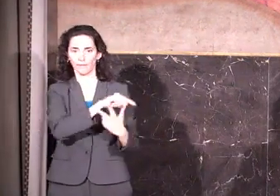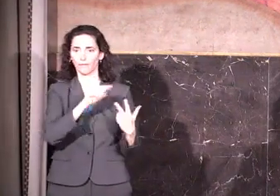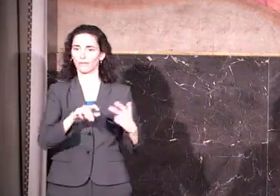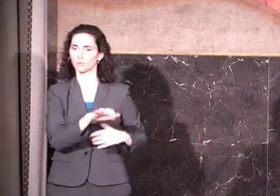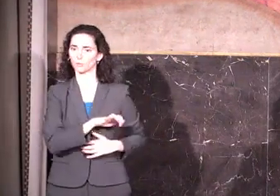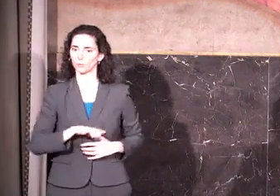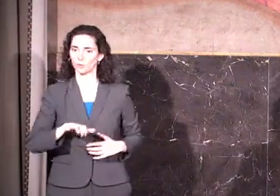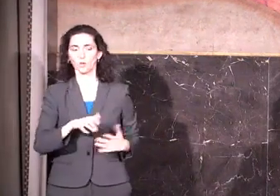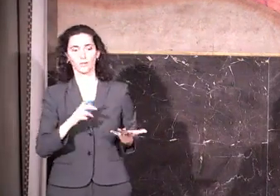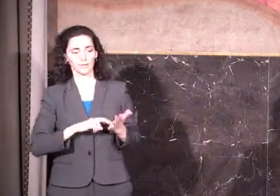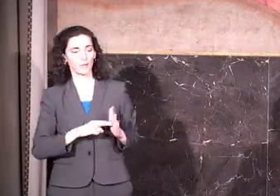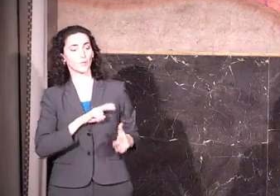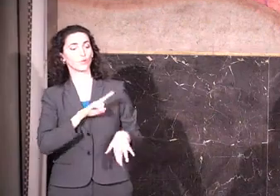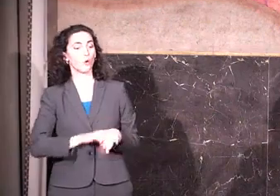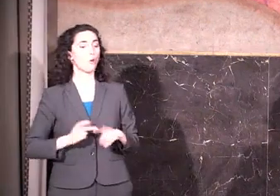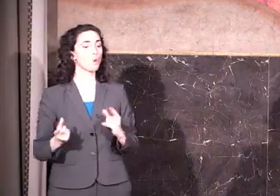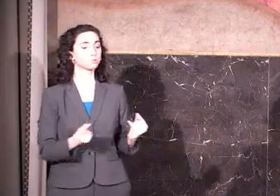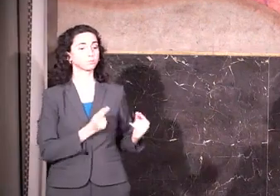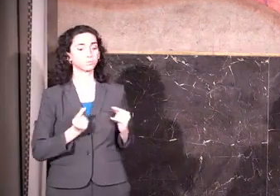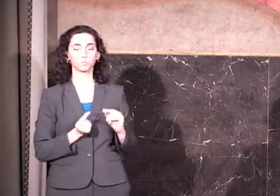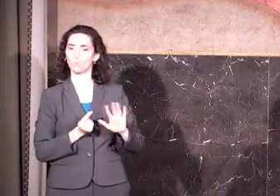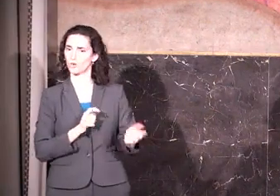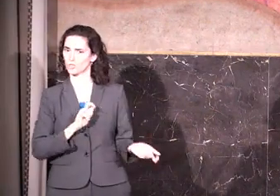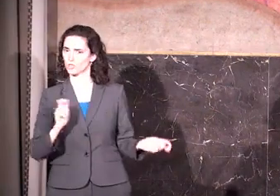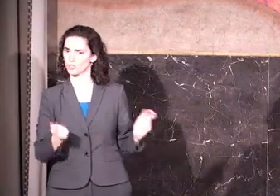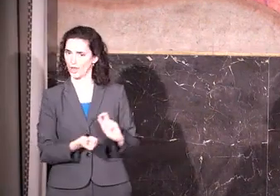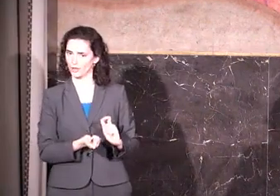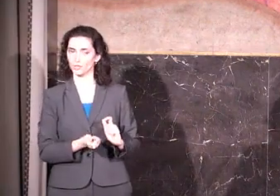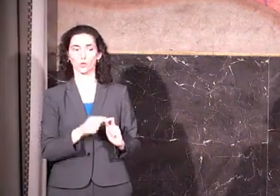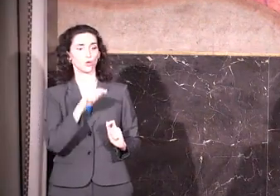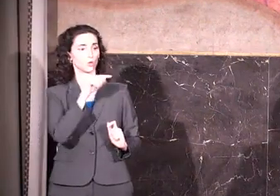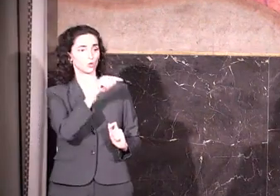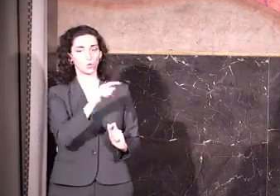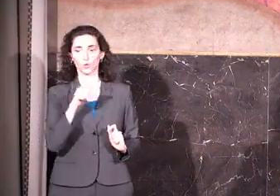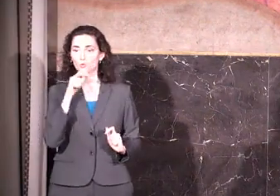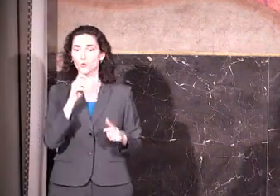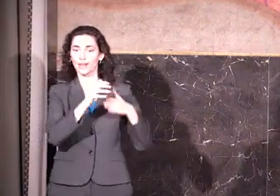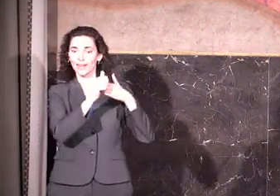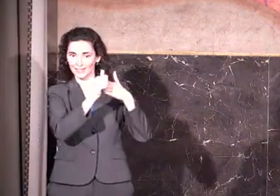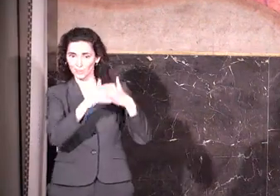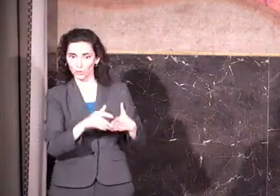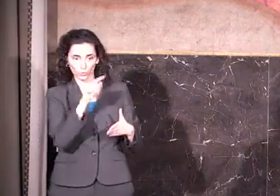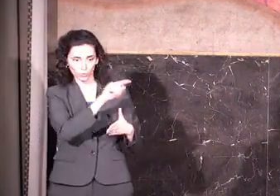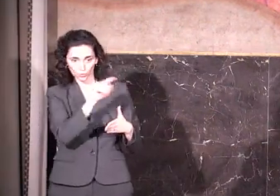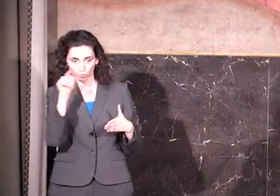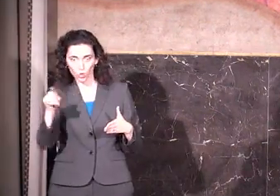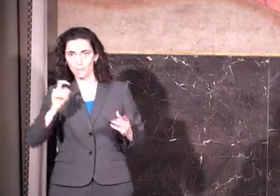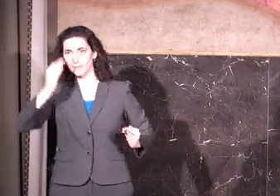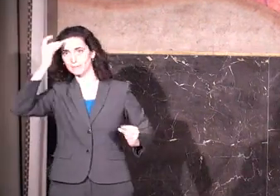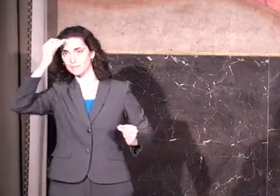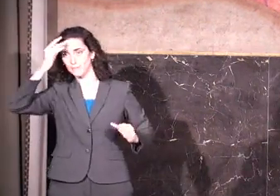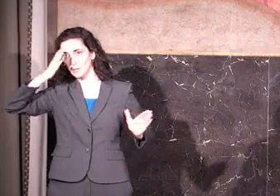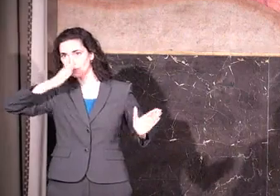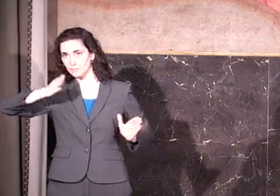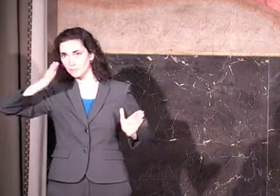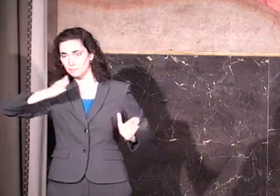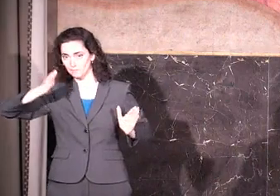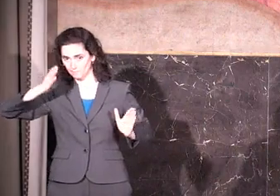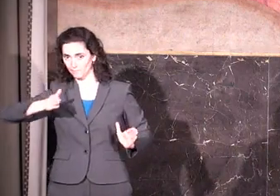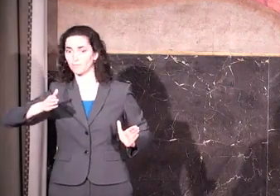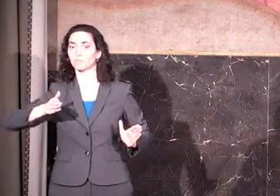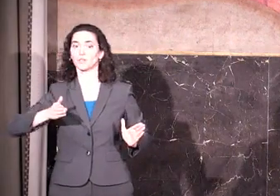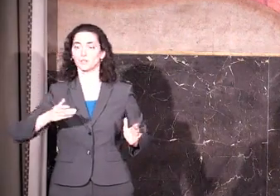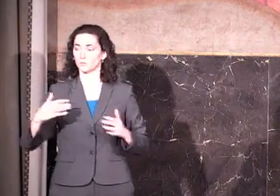just one of those things that the leaders will have to take into consideration as they balance all of the things that are going